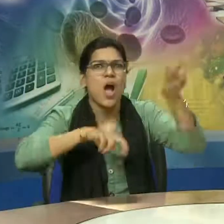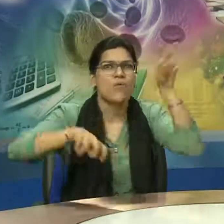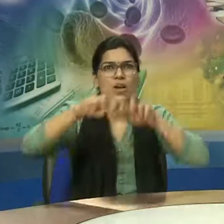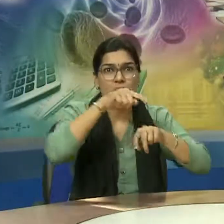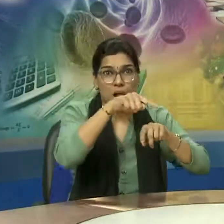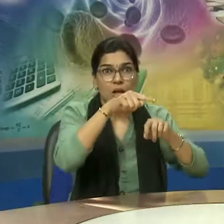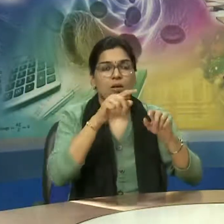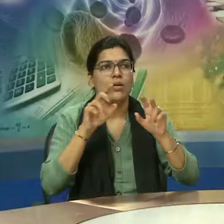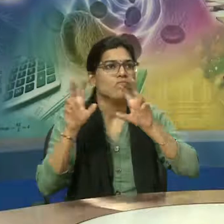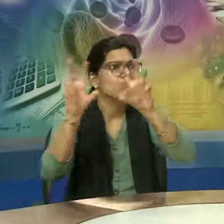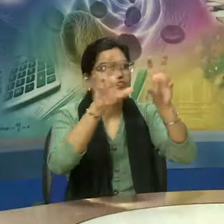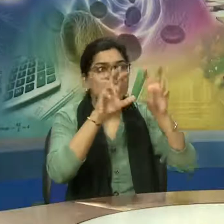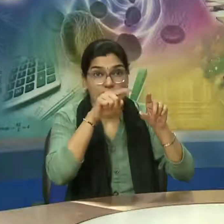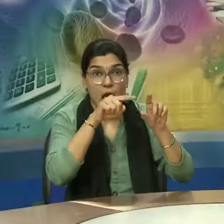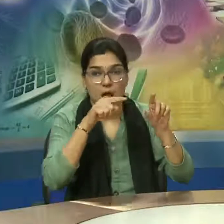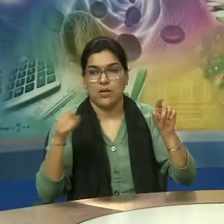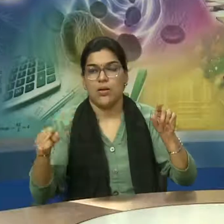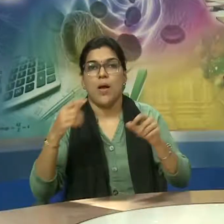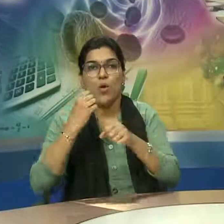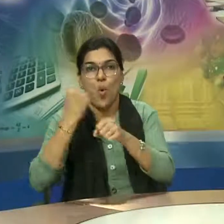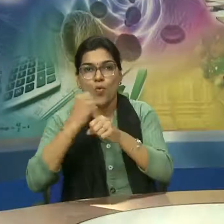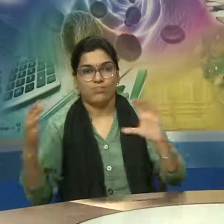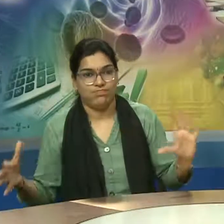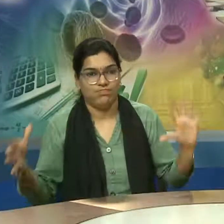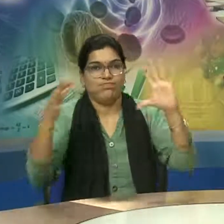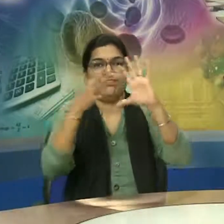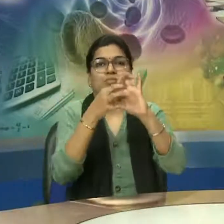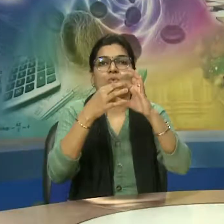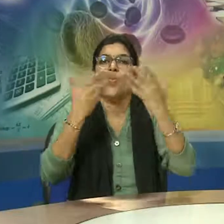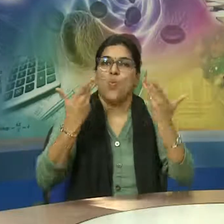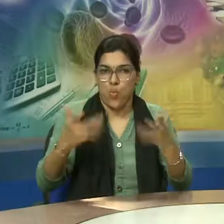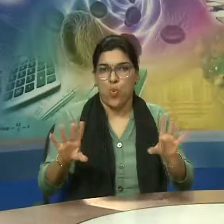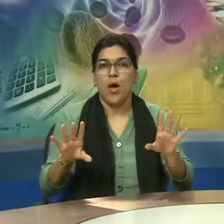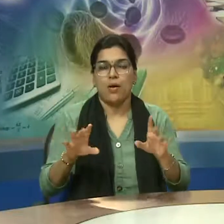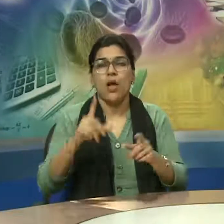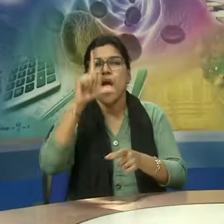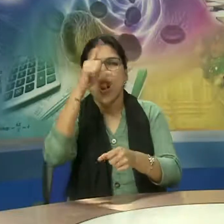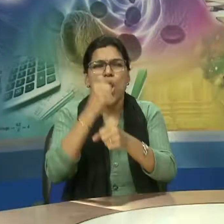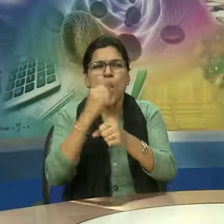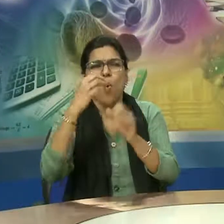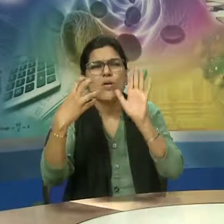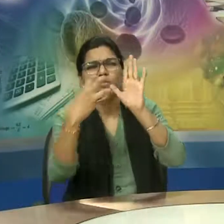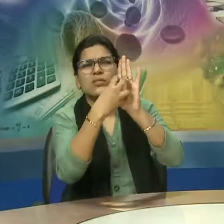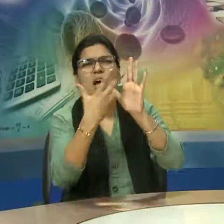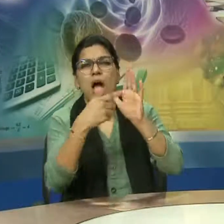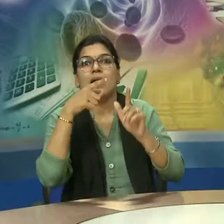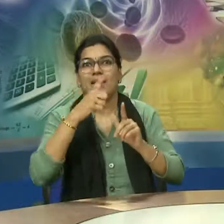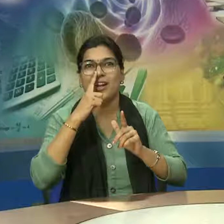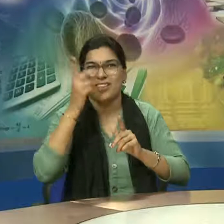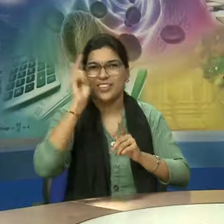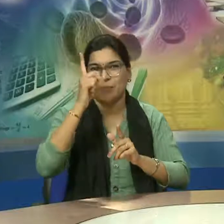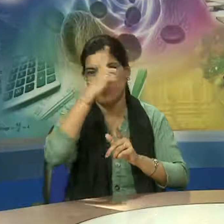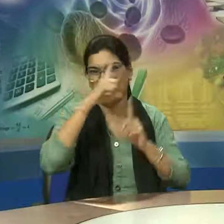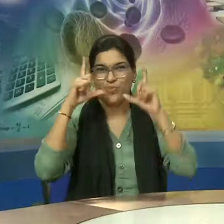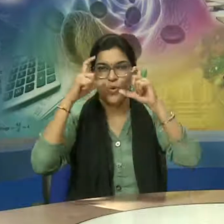through the Ministry of Tourism has used this slogan